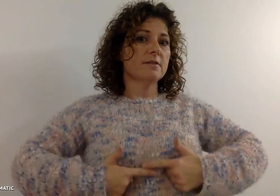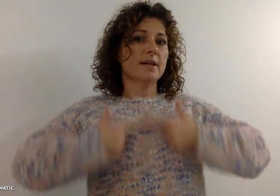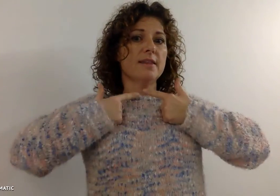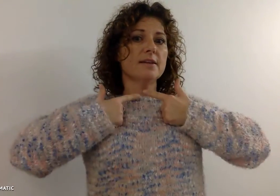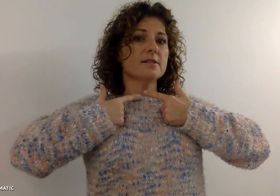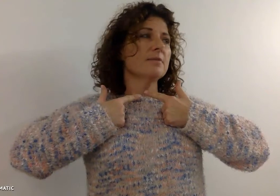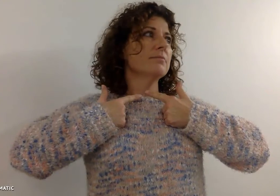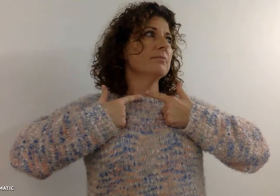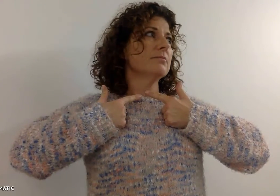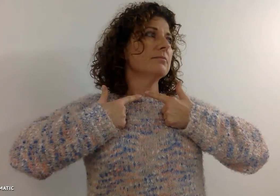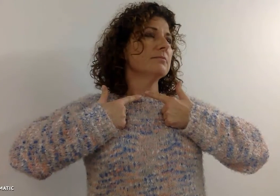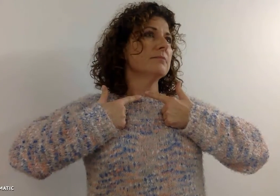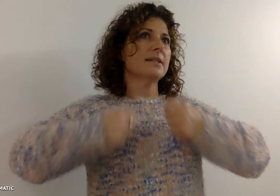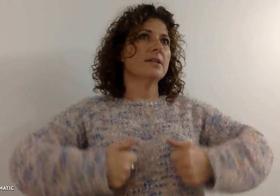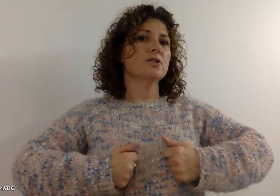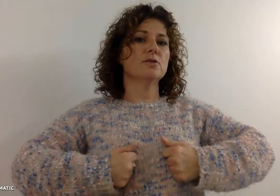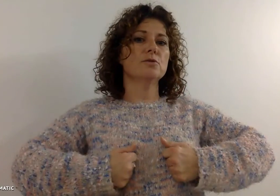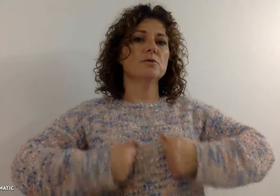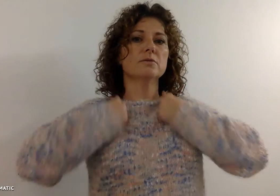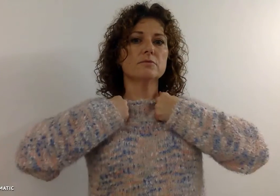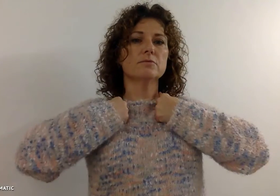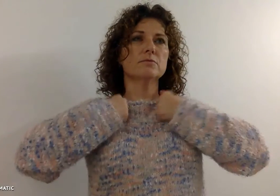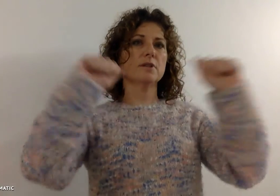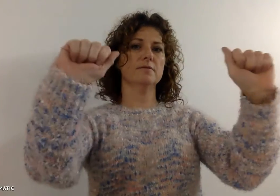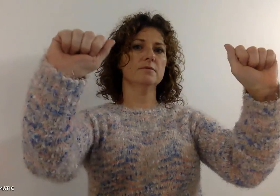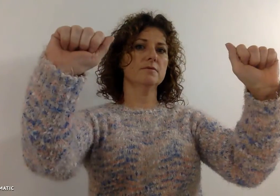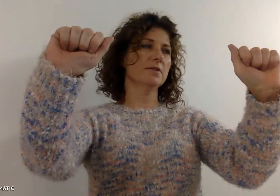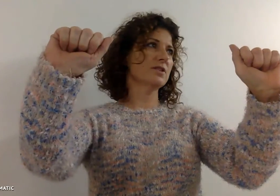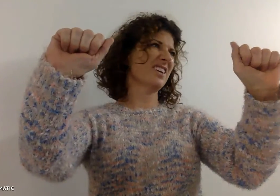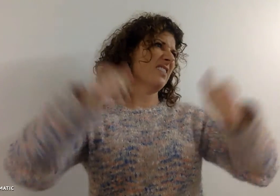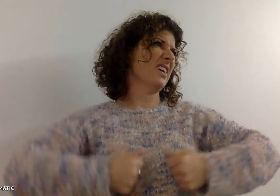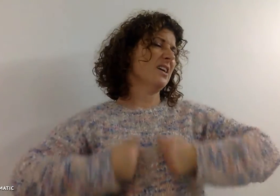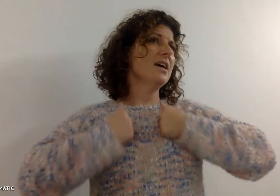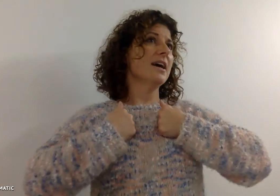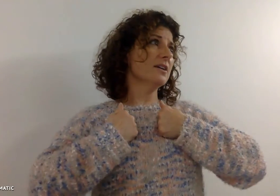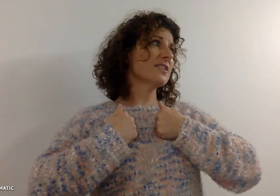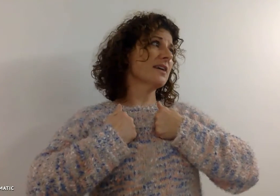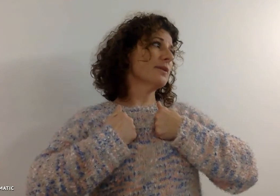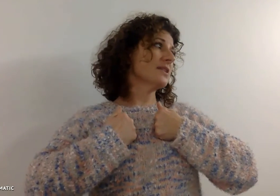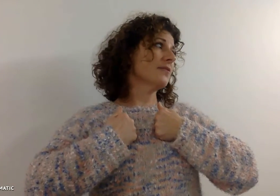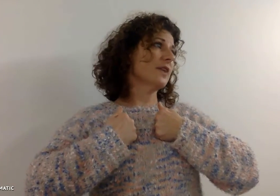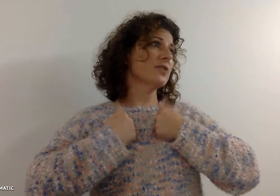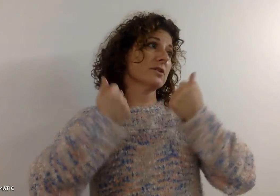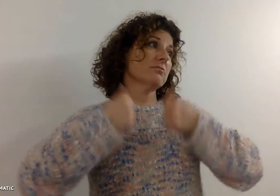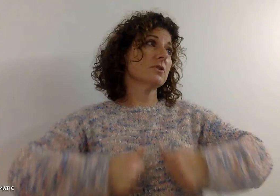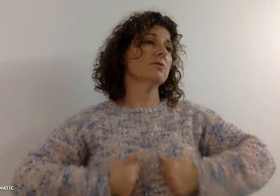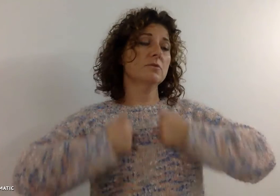like this. I tend to just do with a, it looks like kind of an A. And also that would be the sign for address. So